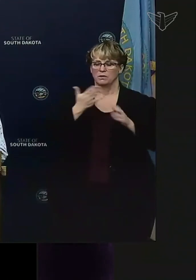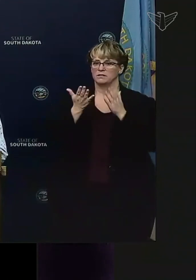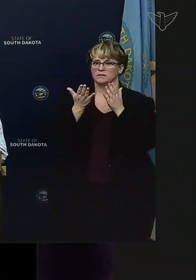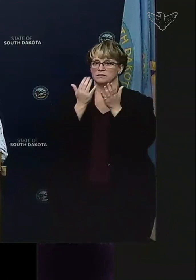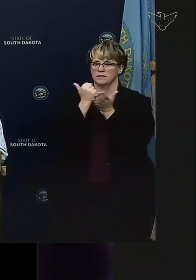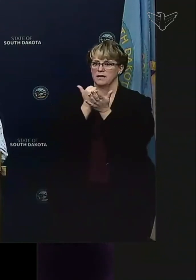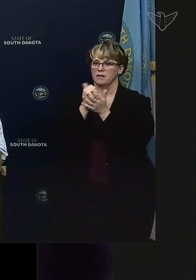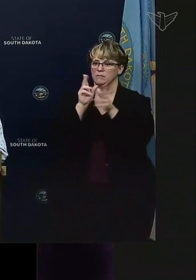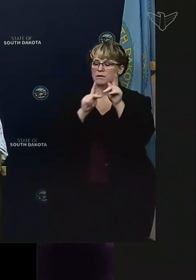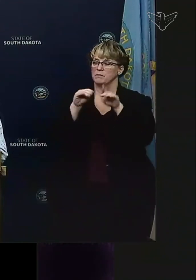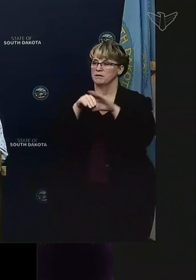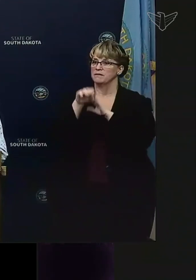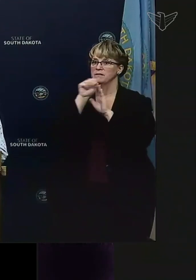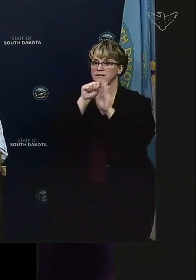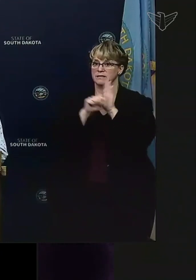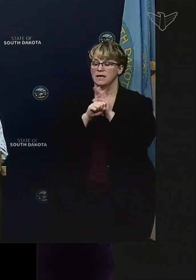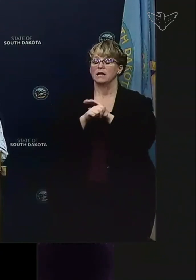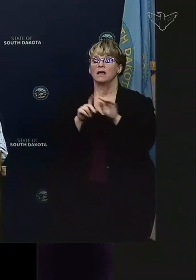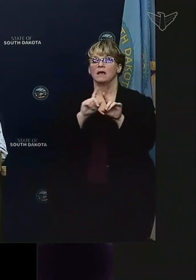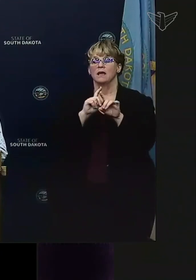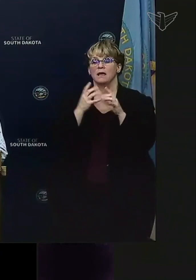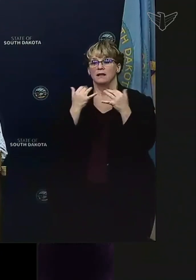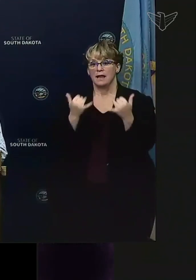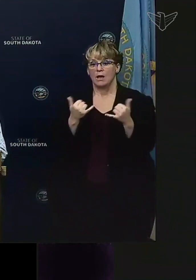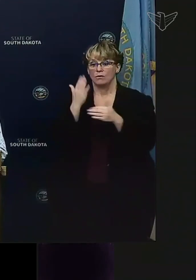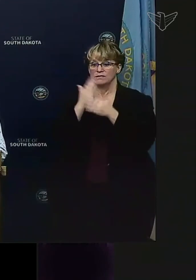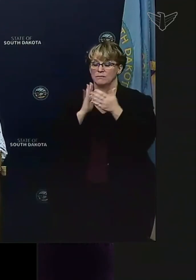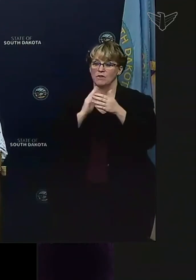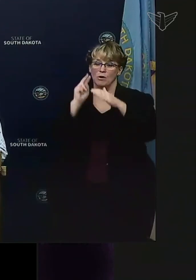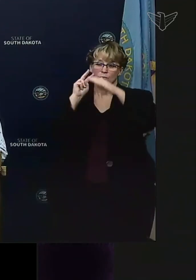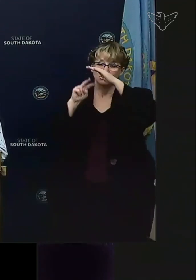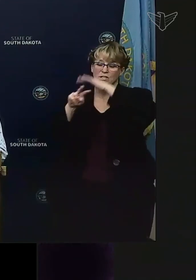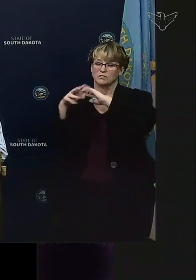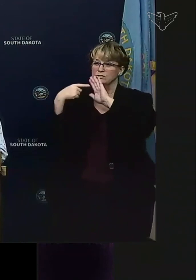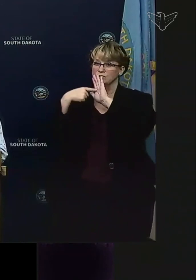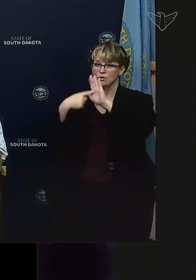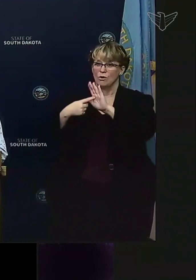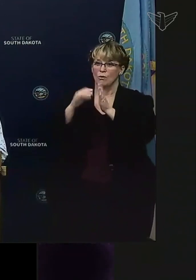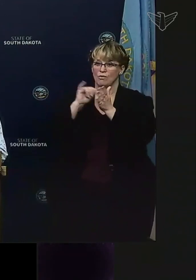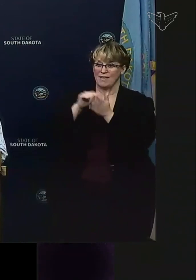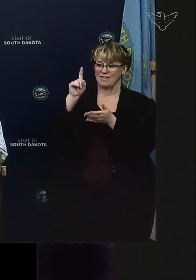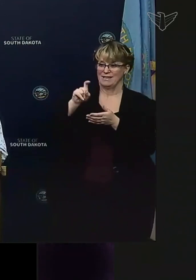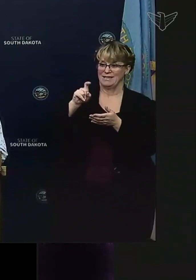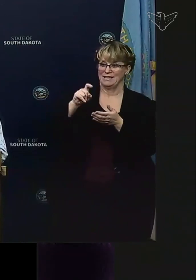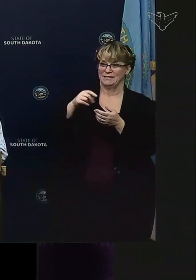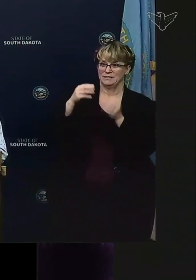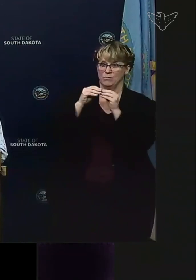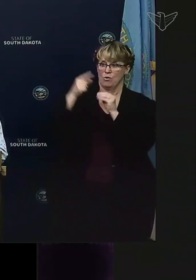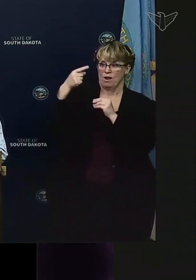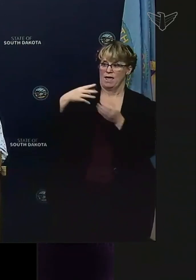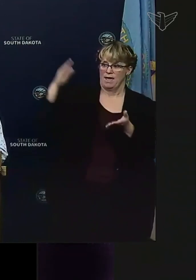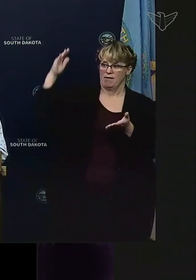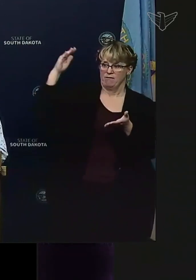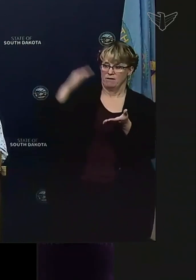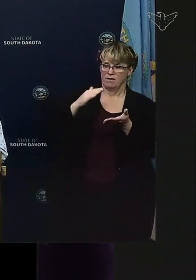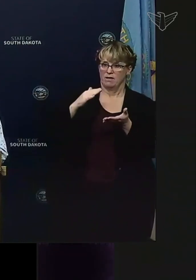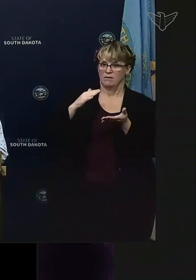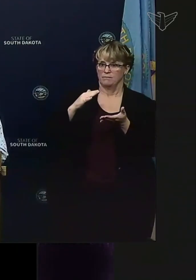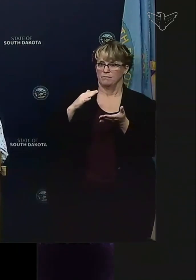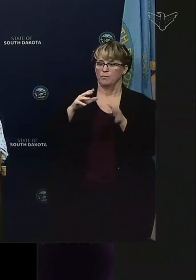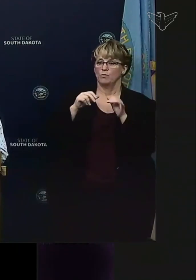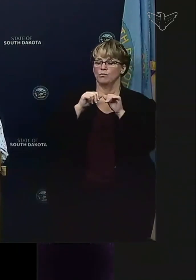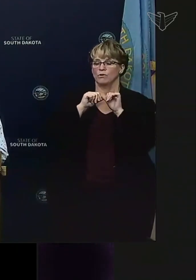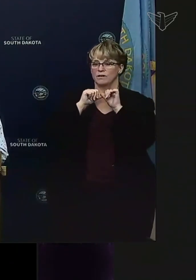people in the state that may potentially need it. Even though all of our projections show that we've cut that need in half, we're still going to stick to our